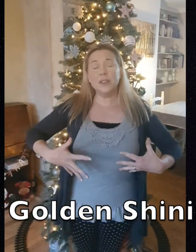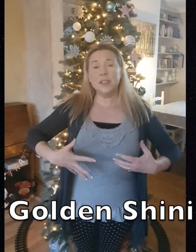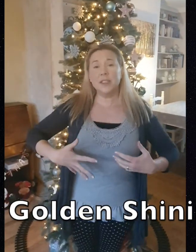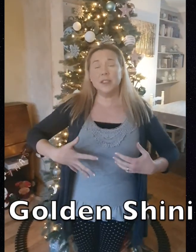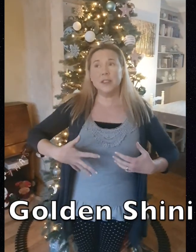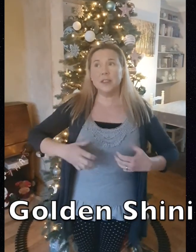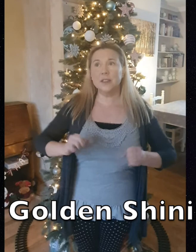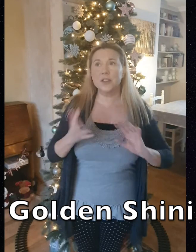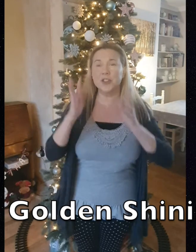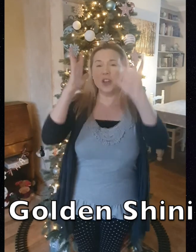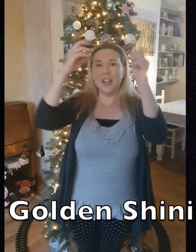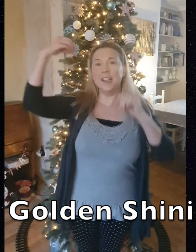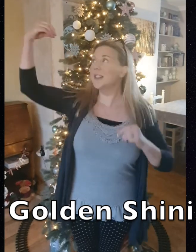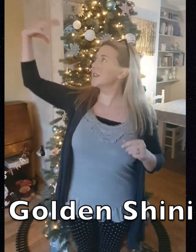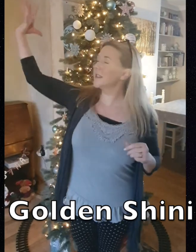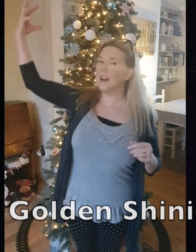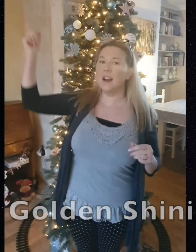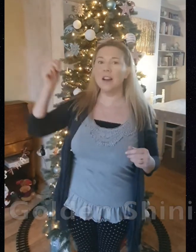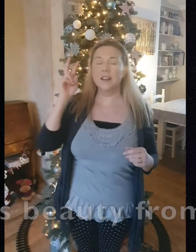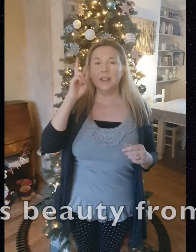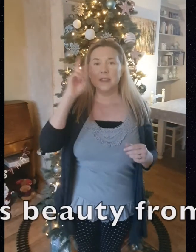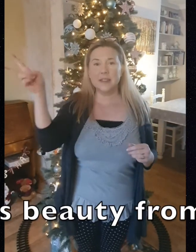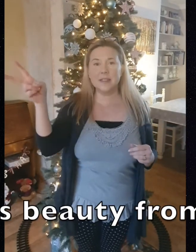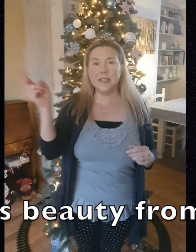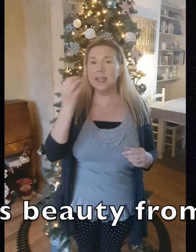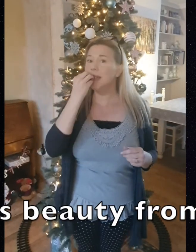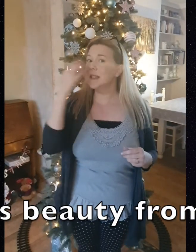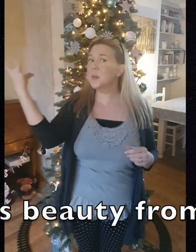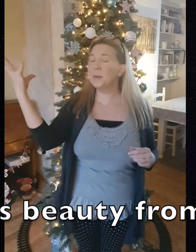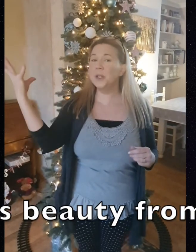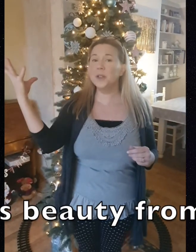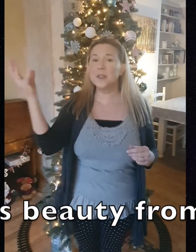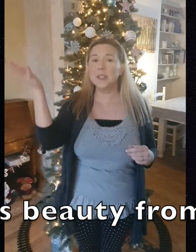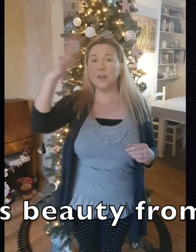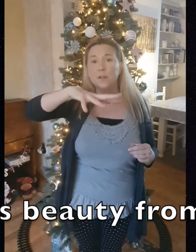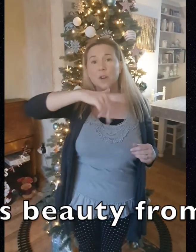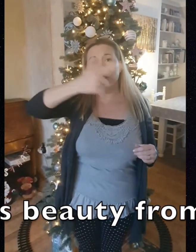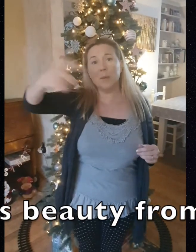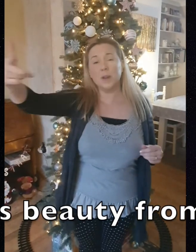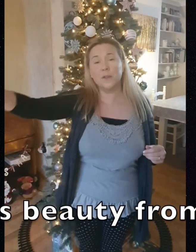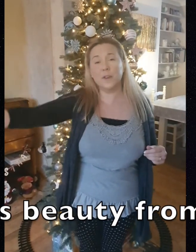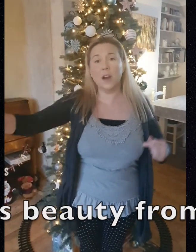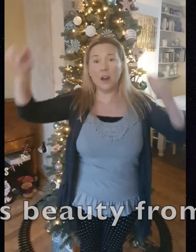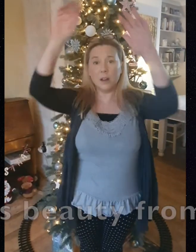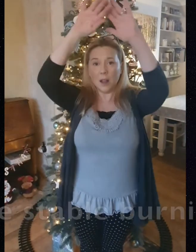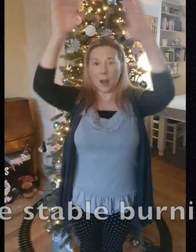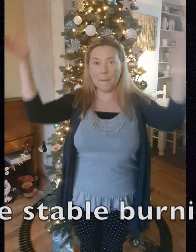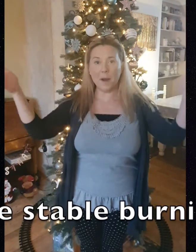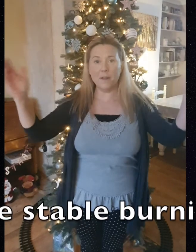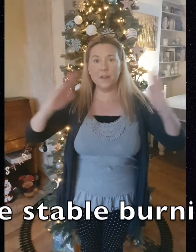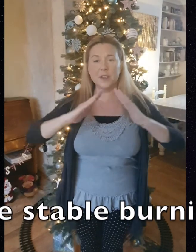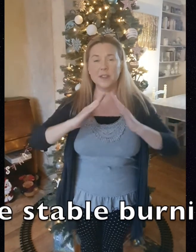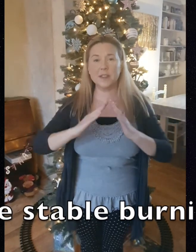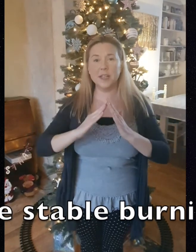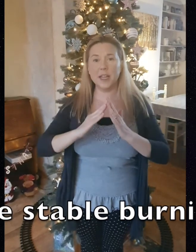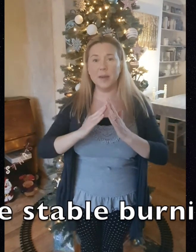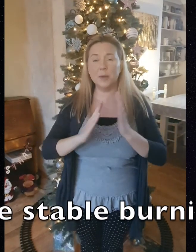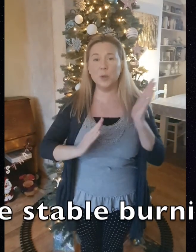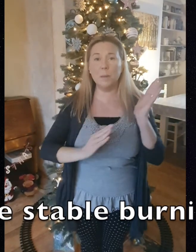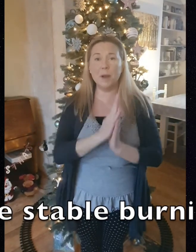golden shining star, see its beauty from afar, above the stable